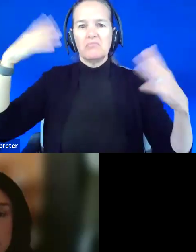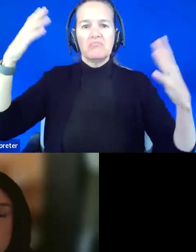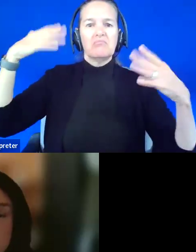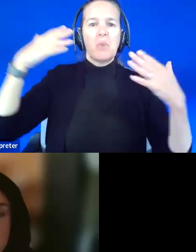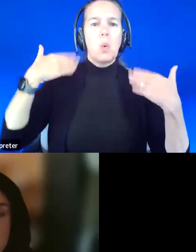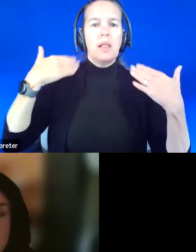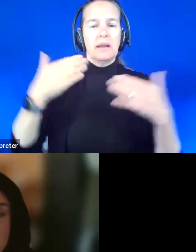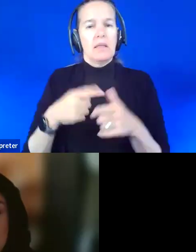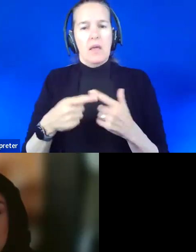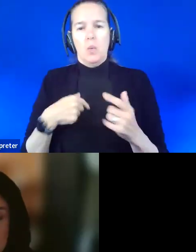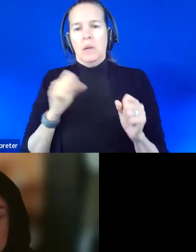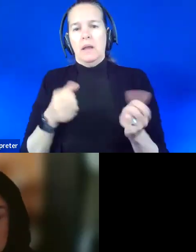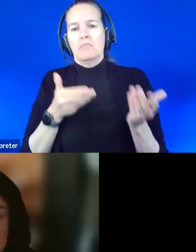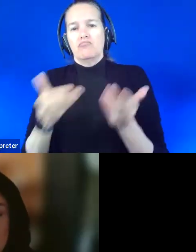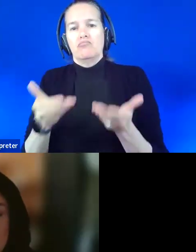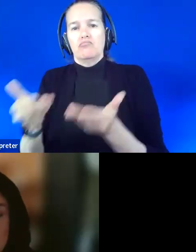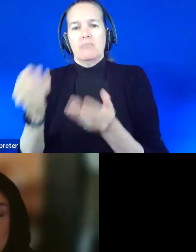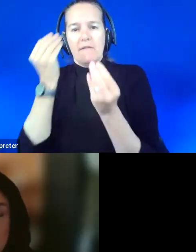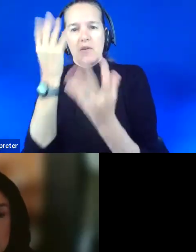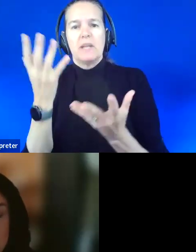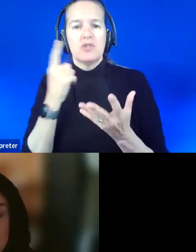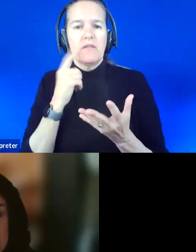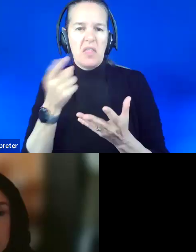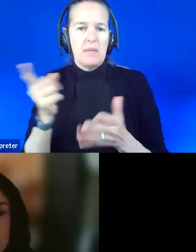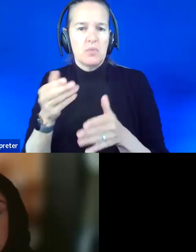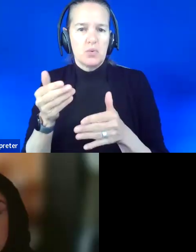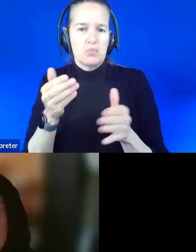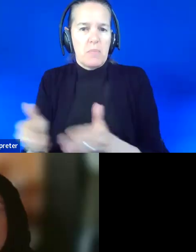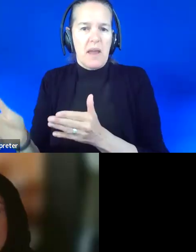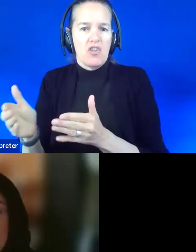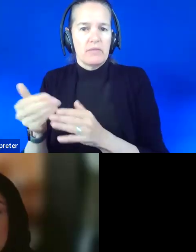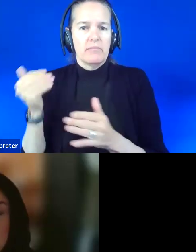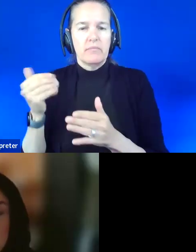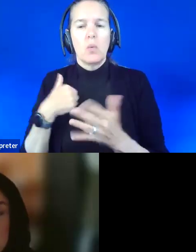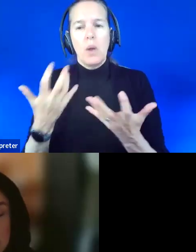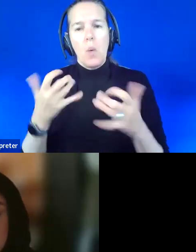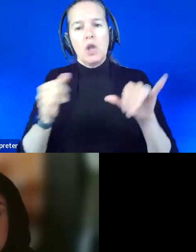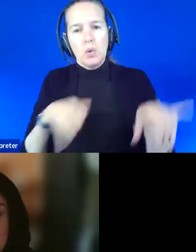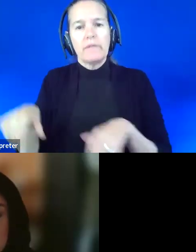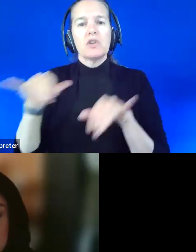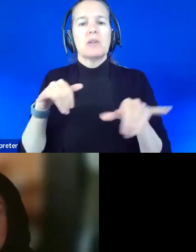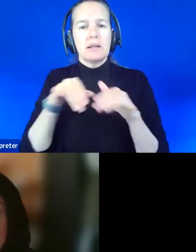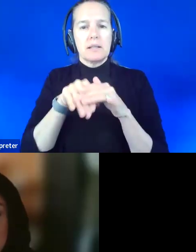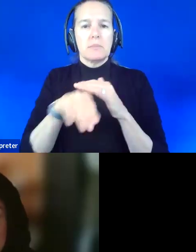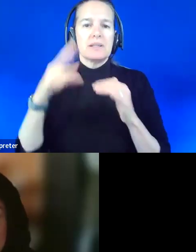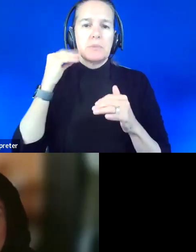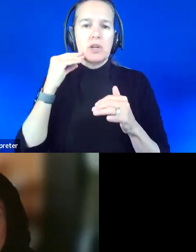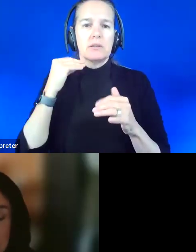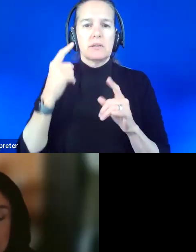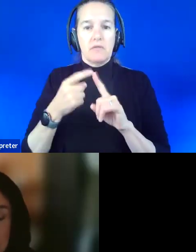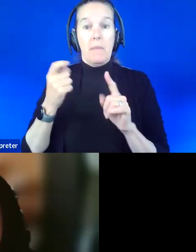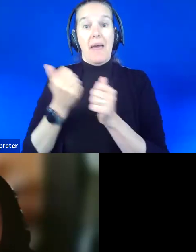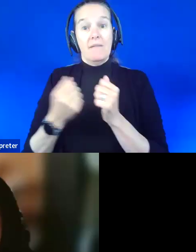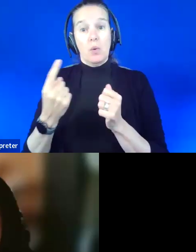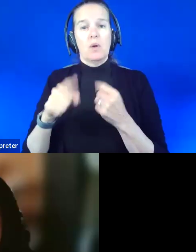can prepare in advance. So we're looking to kind of create a universal, accessible experience from the start for everybody as they